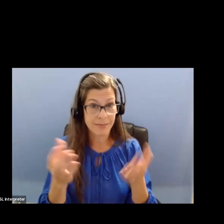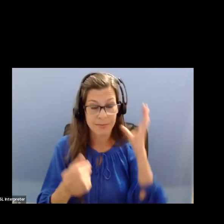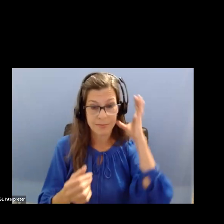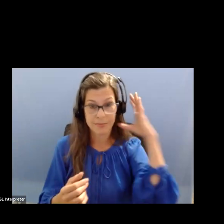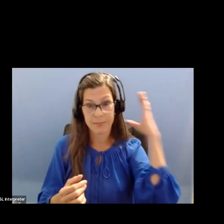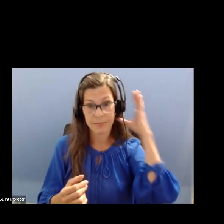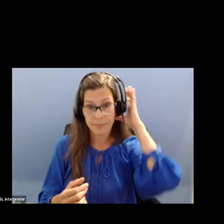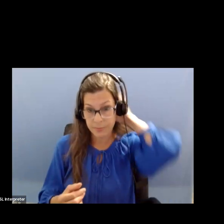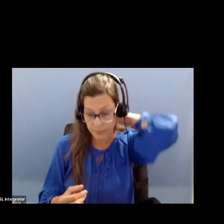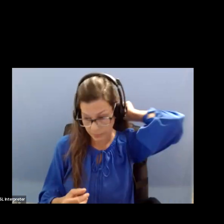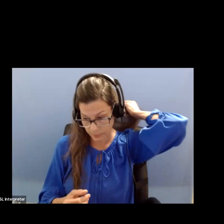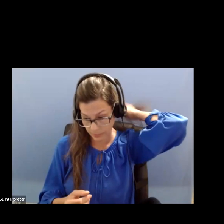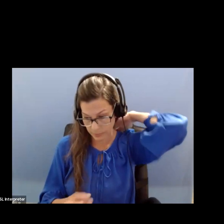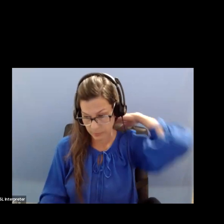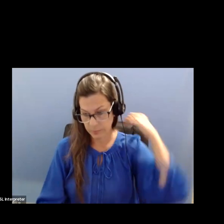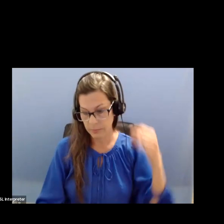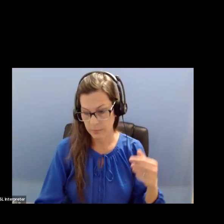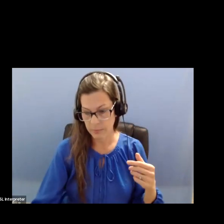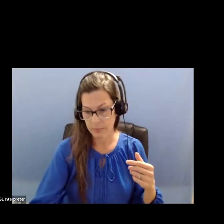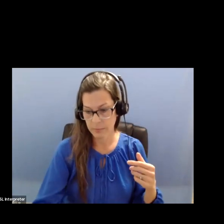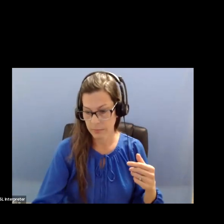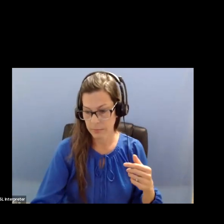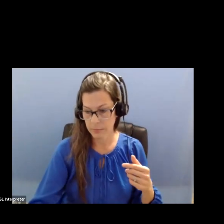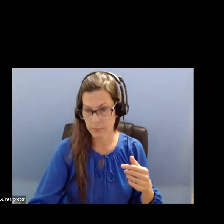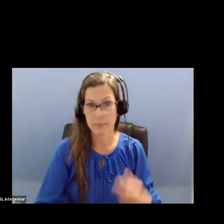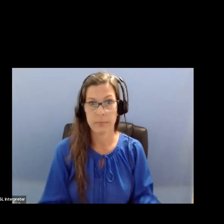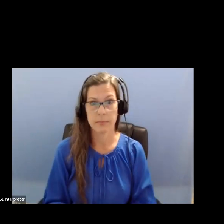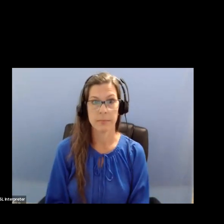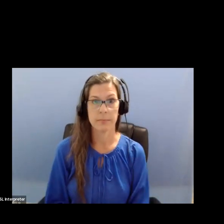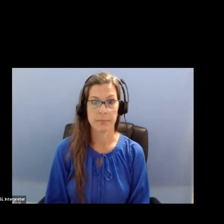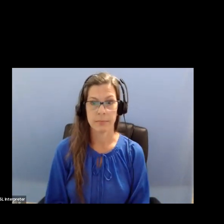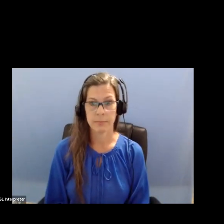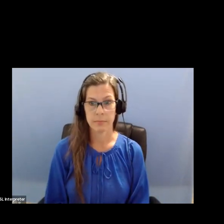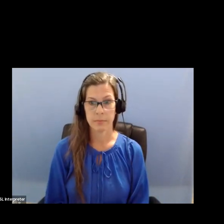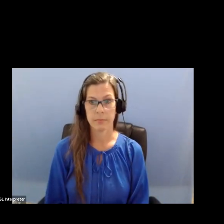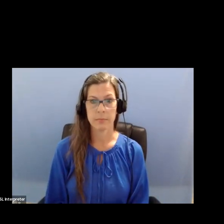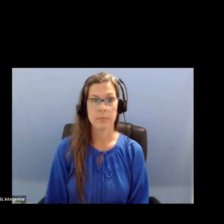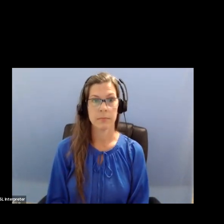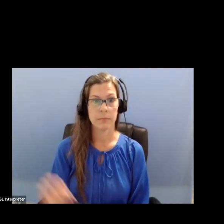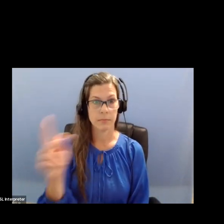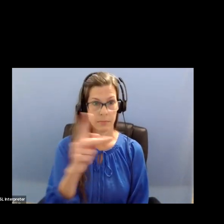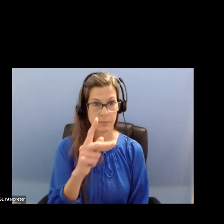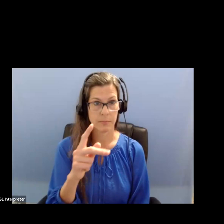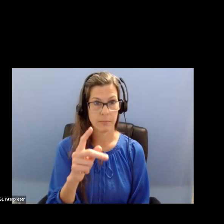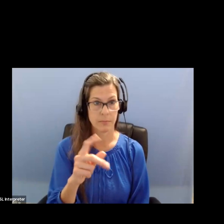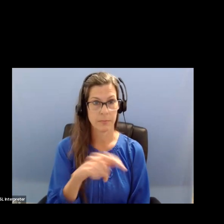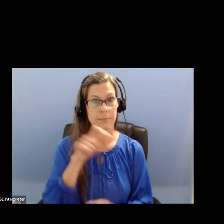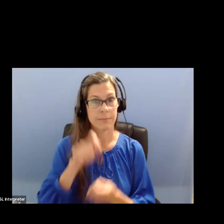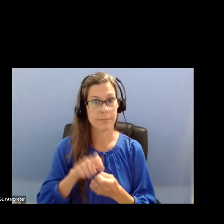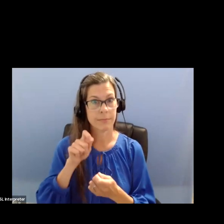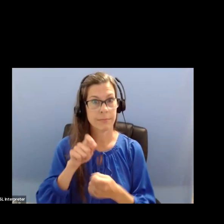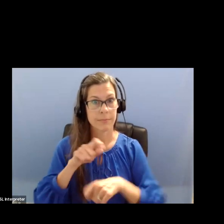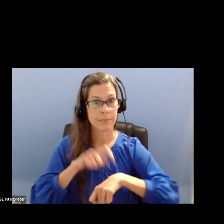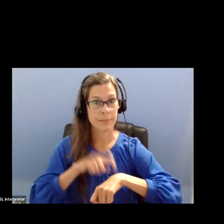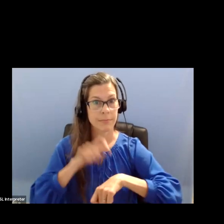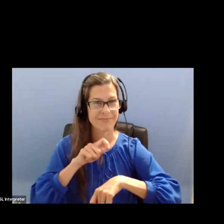or any of the updates we just talked about? Okay. We are exactly on